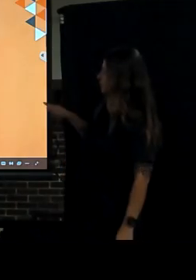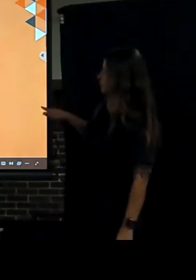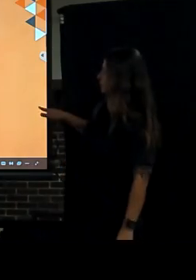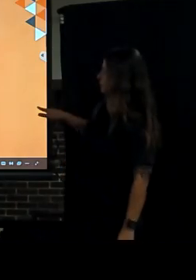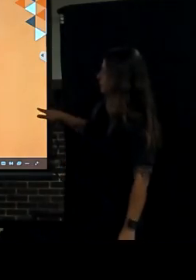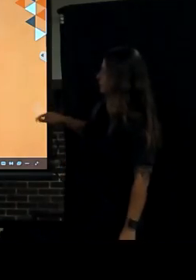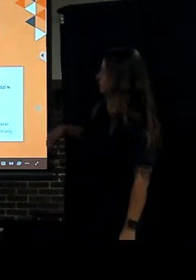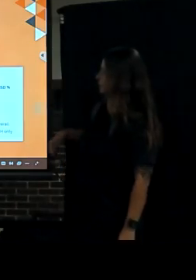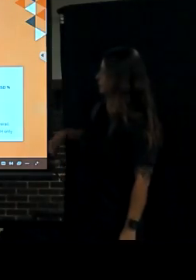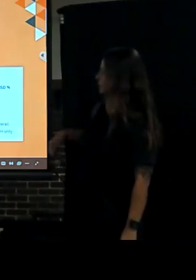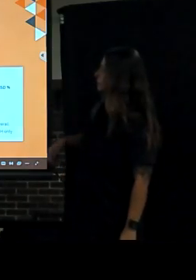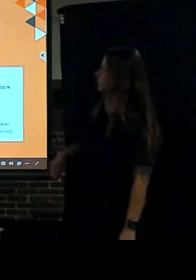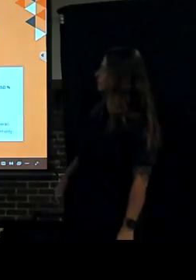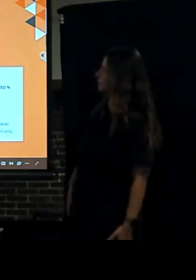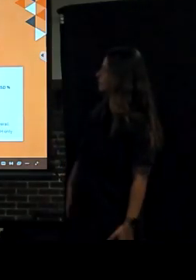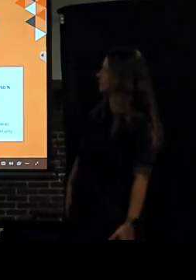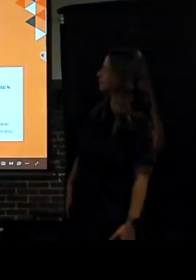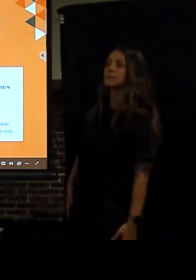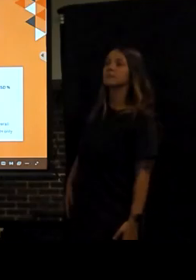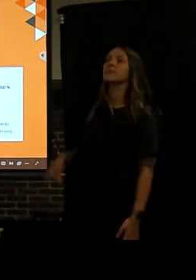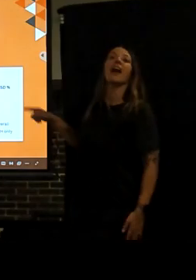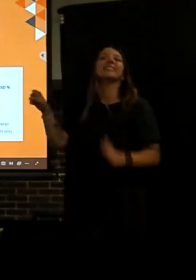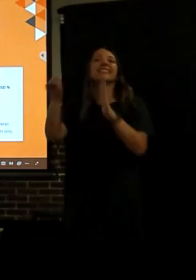and approach proficiency.